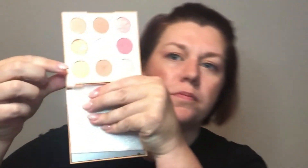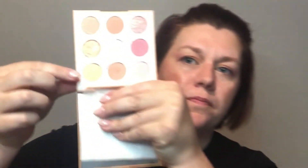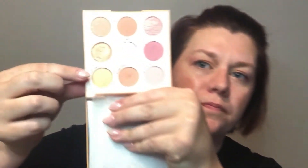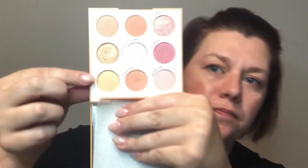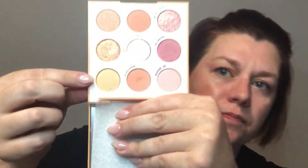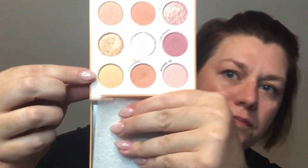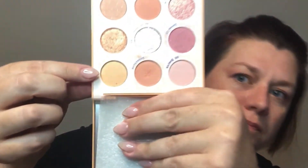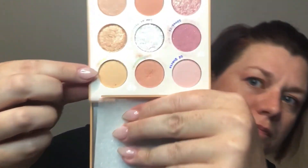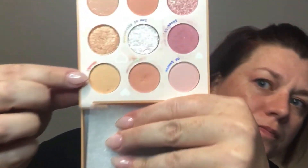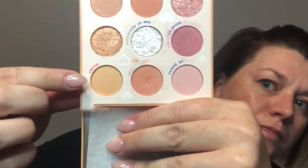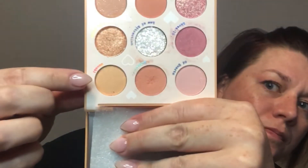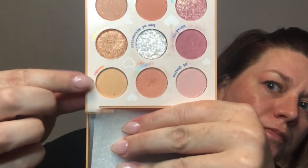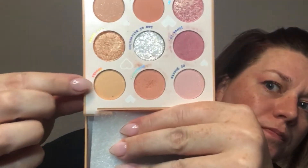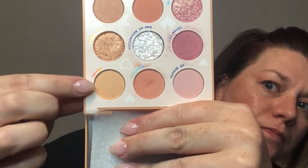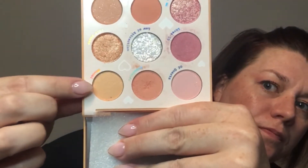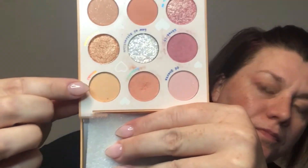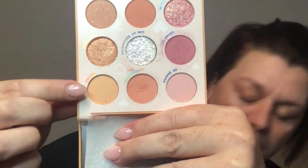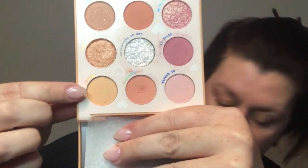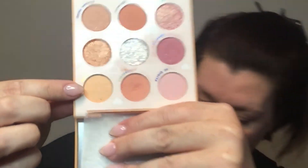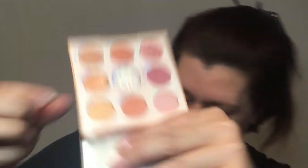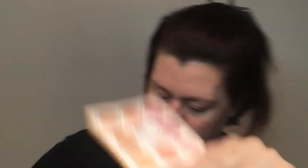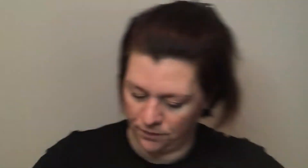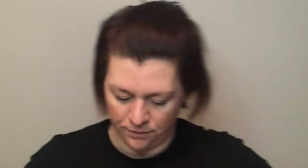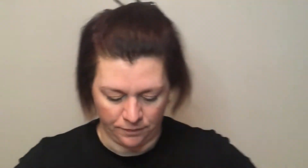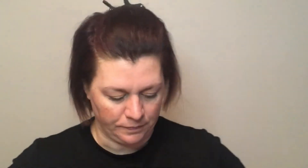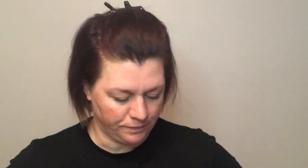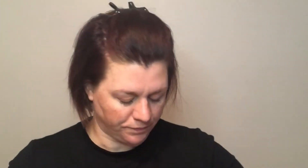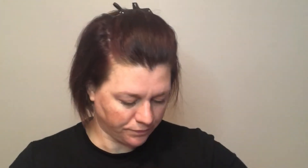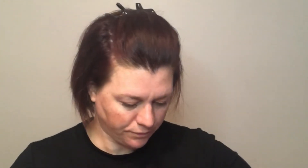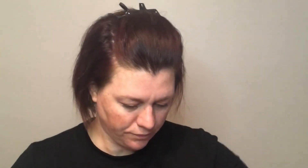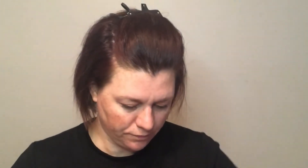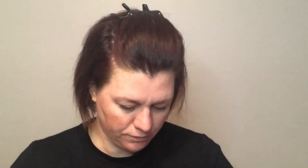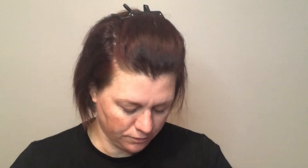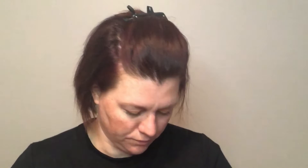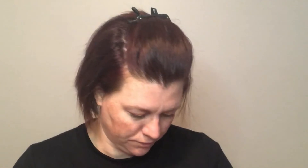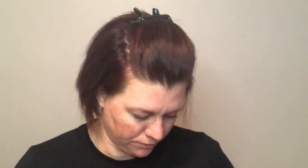I think I'll go for this one here, this kind of peachy yellow.